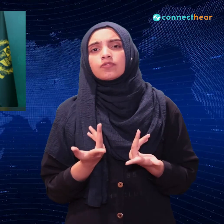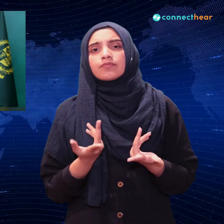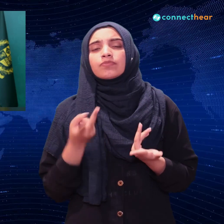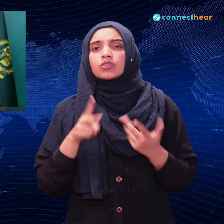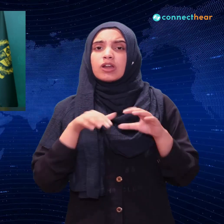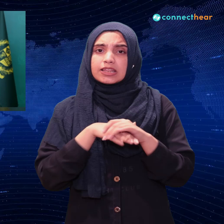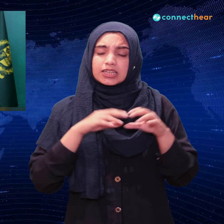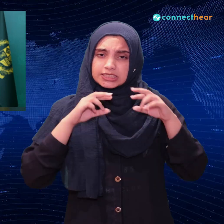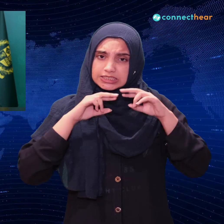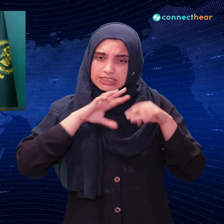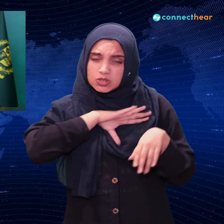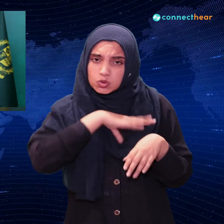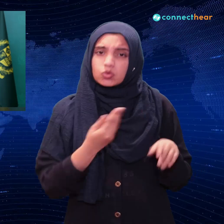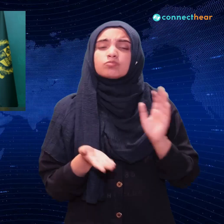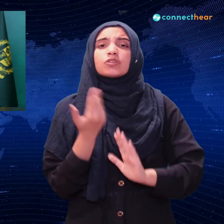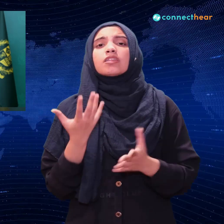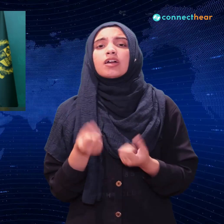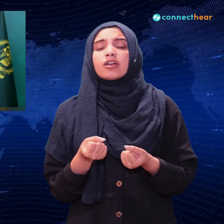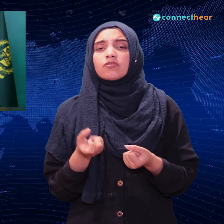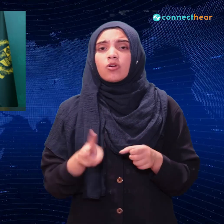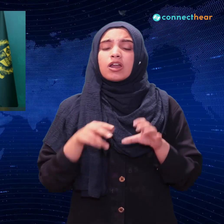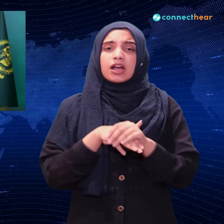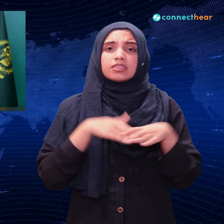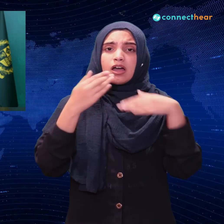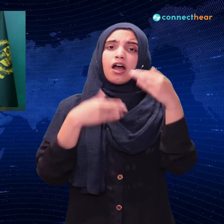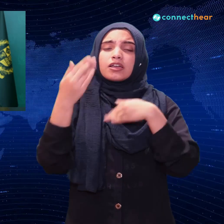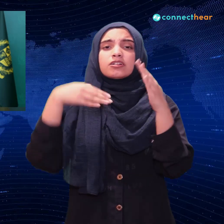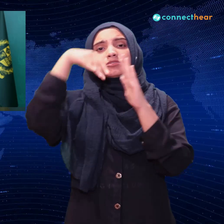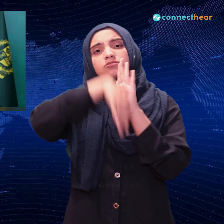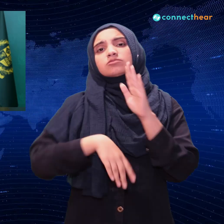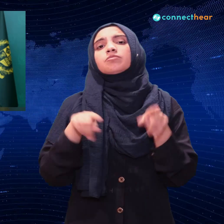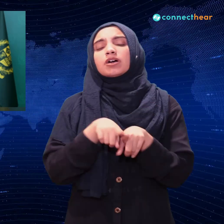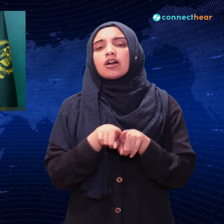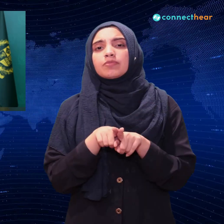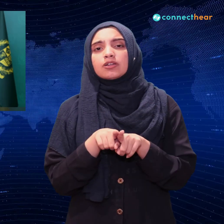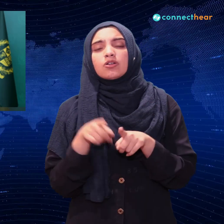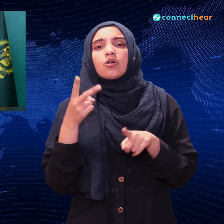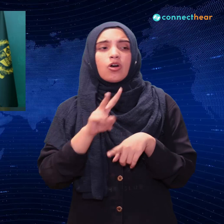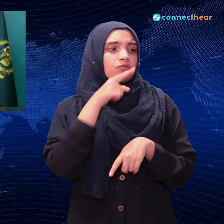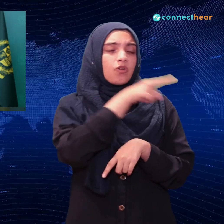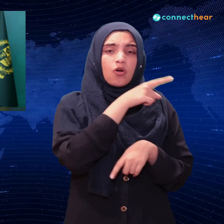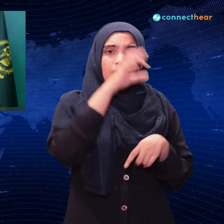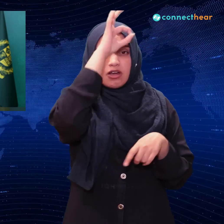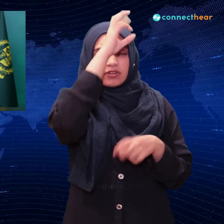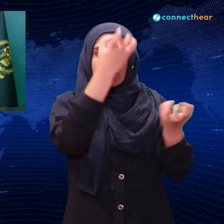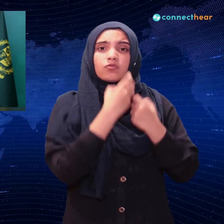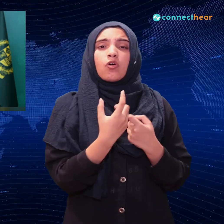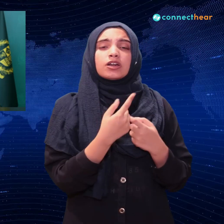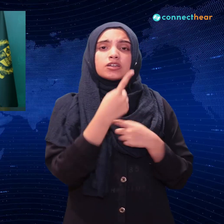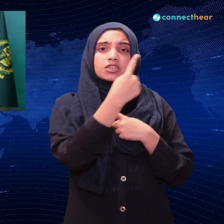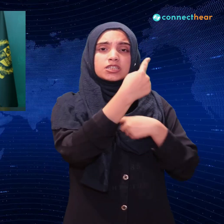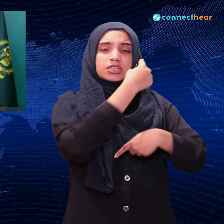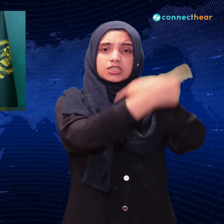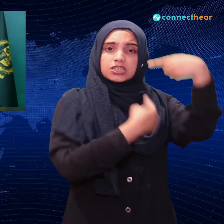collateral damage, which multiplied the militants to seek revenge. But not just that. The world